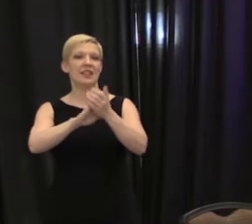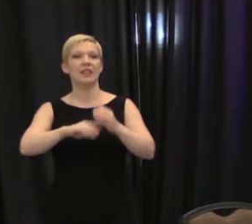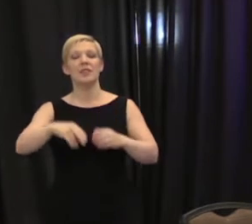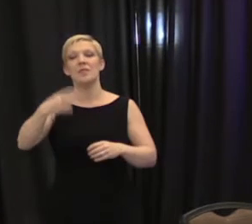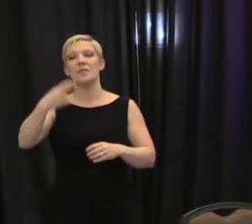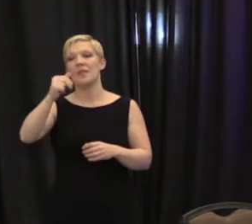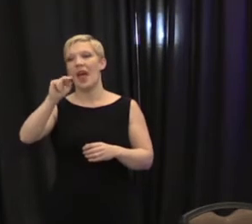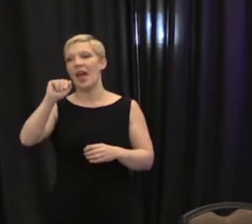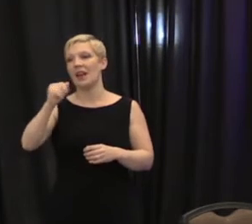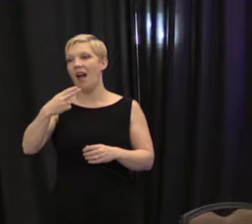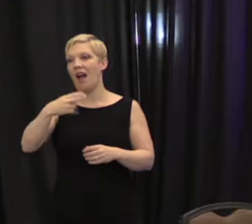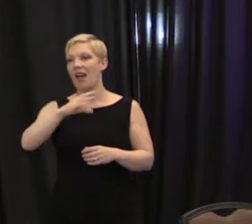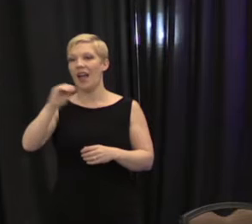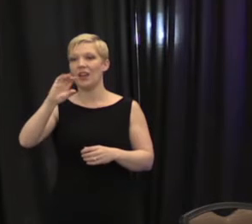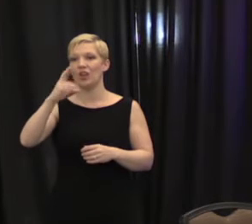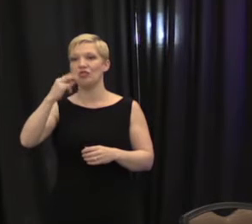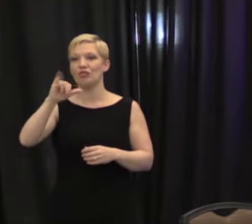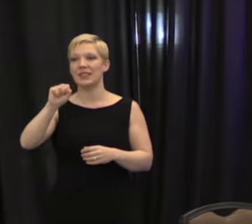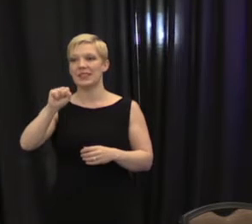Hannah and Chris.